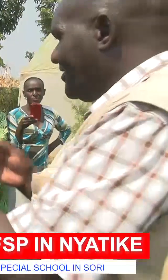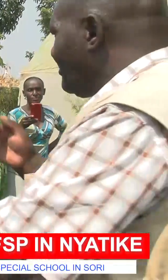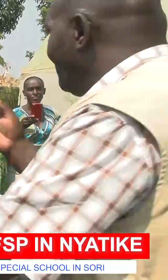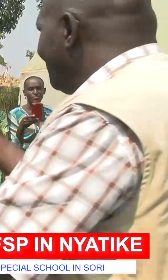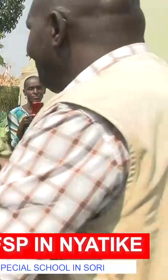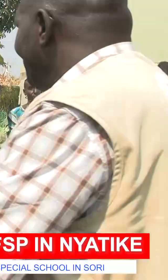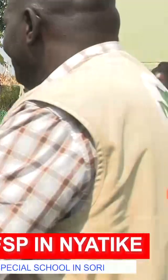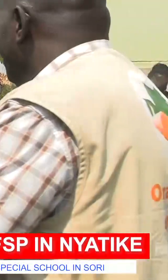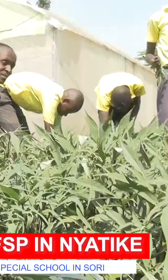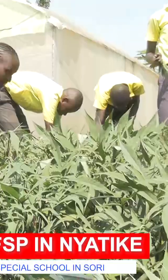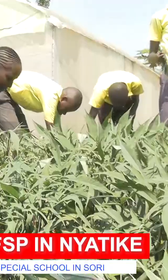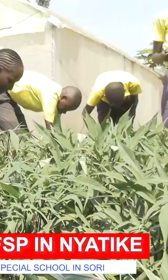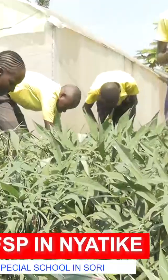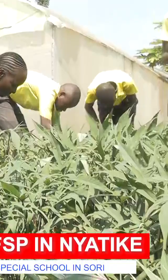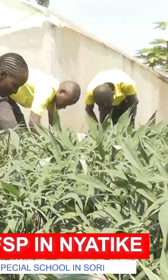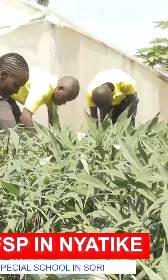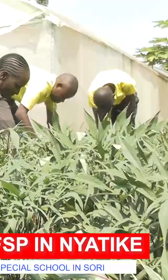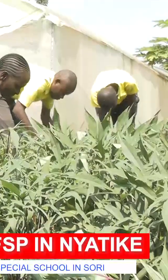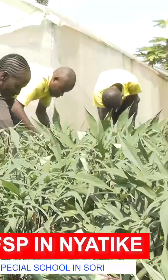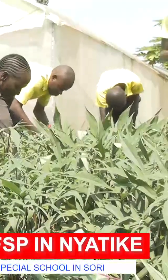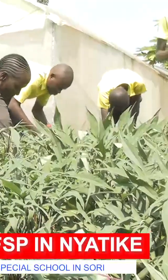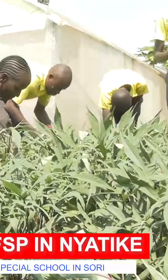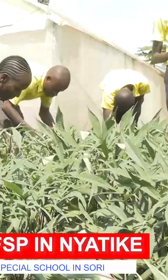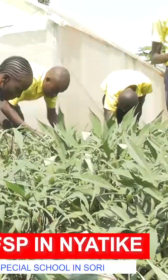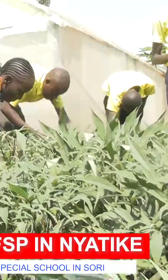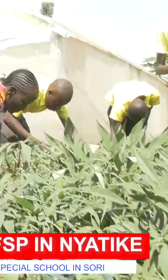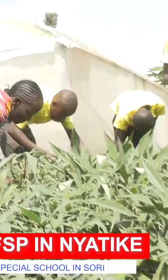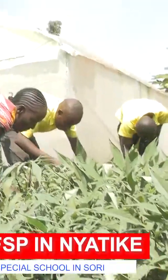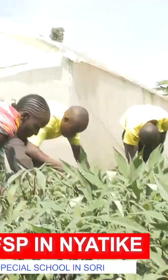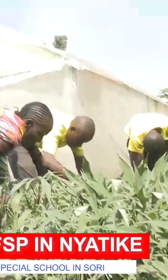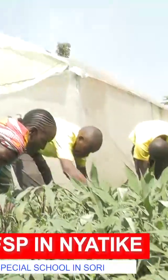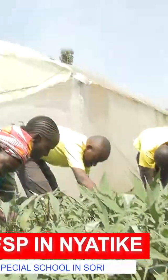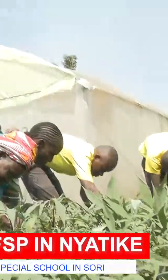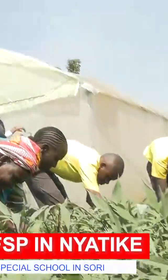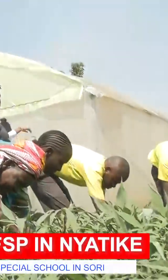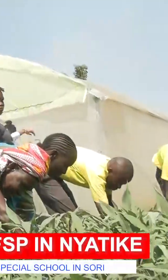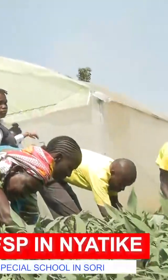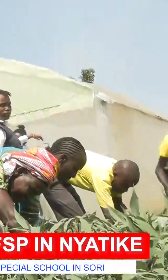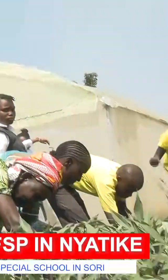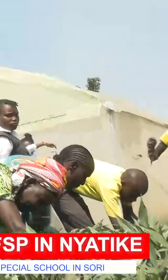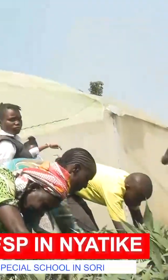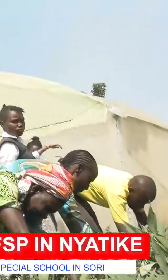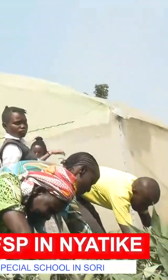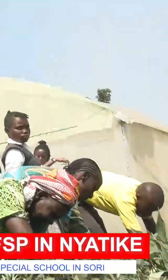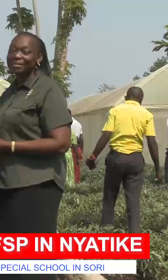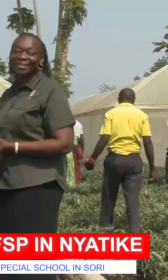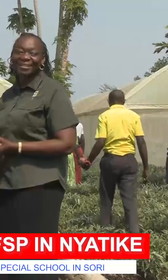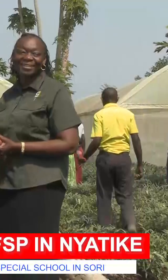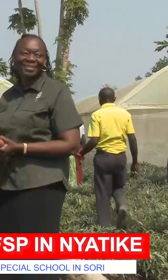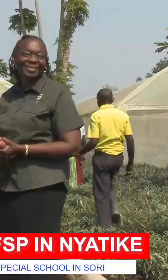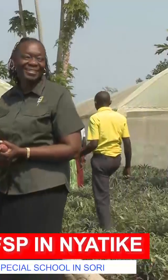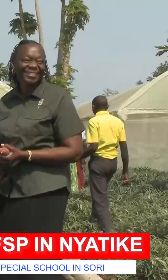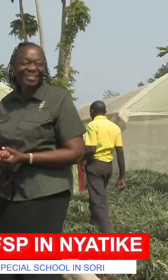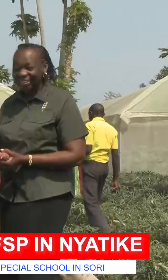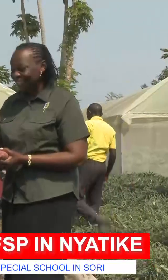Like I mentioned, I sit in the school meals program where we deal with school children. And you know, school meals